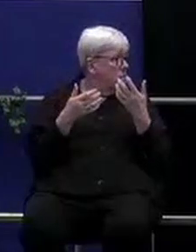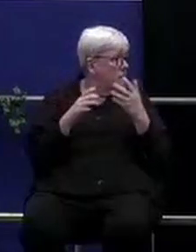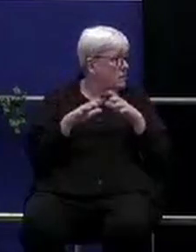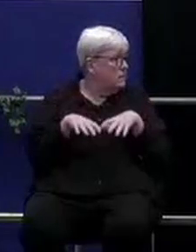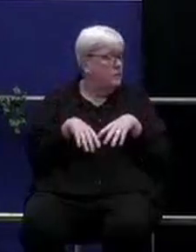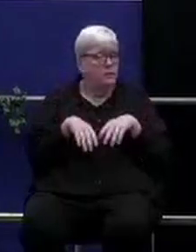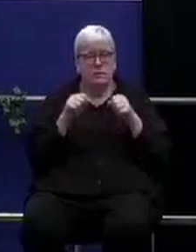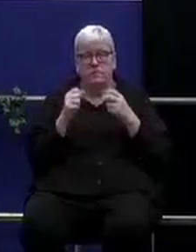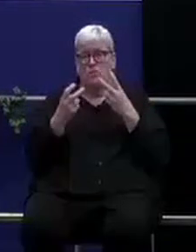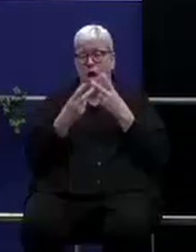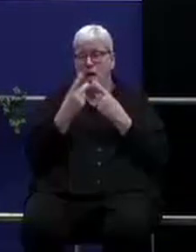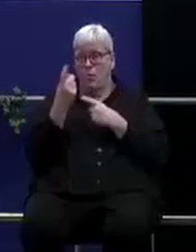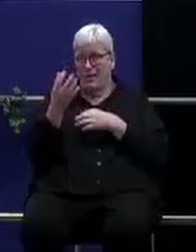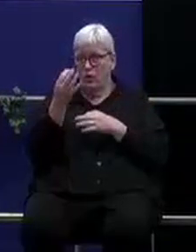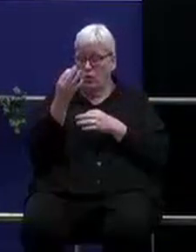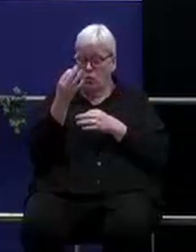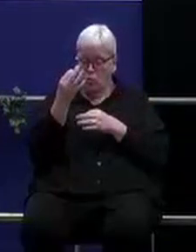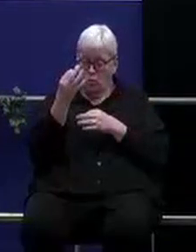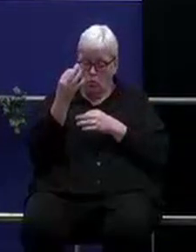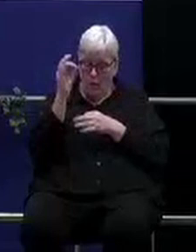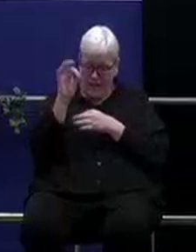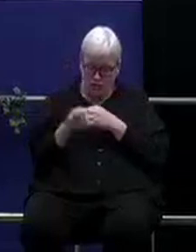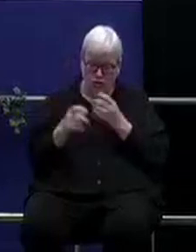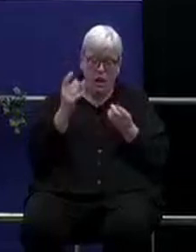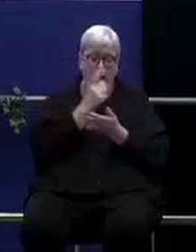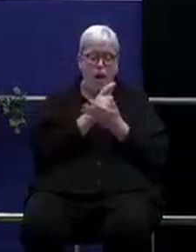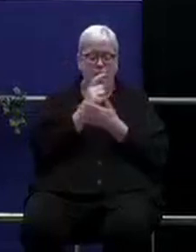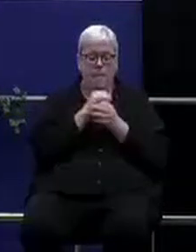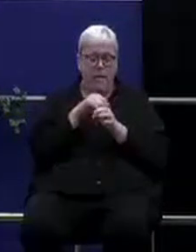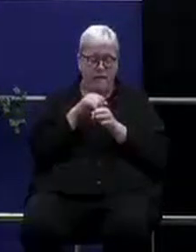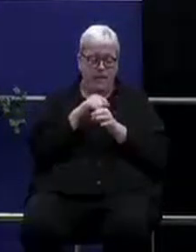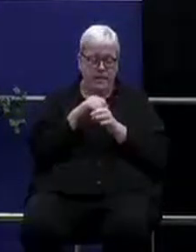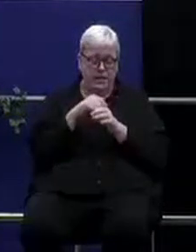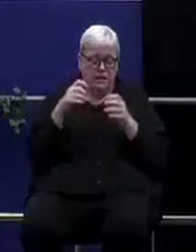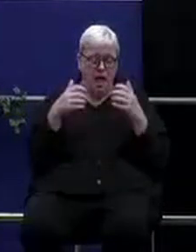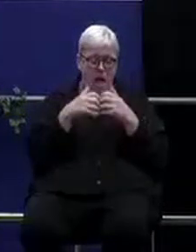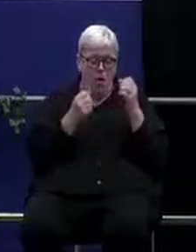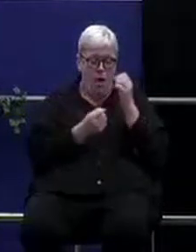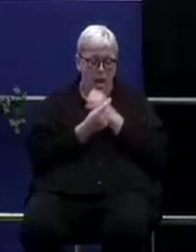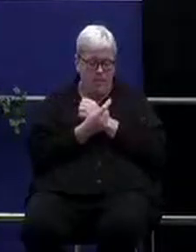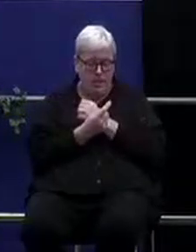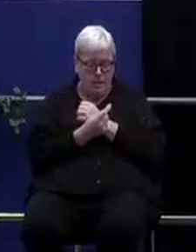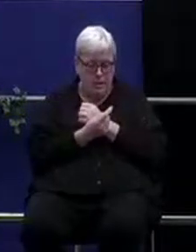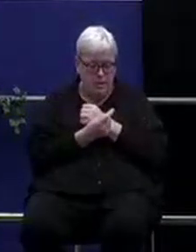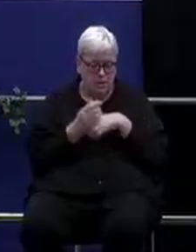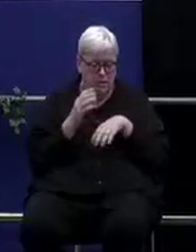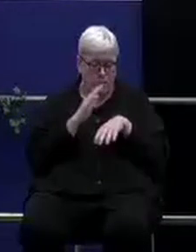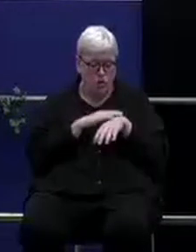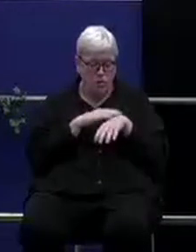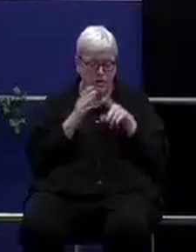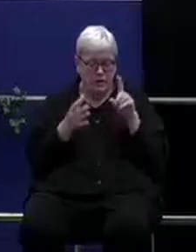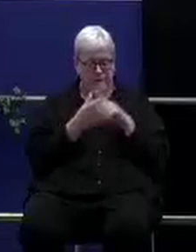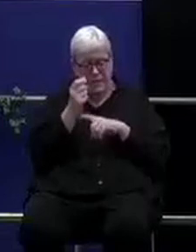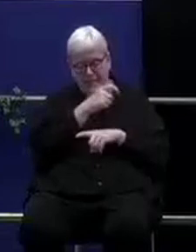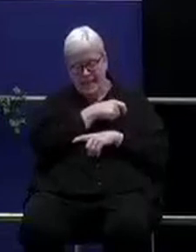with another question about The Pharmacist, because we've talked about kind of how that came to be, those moments, you know, finding an